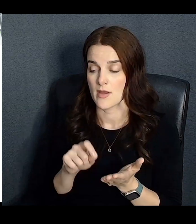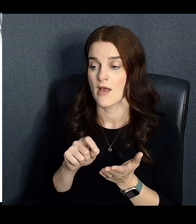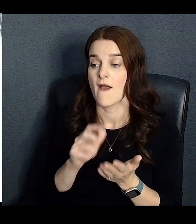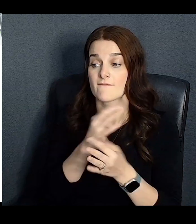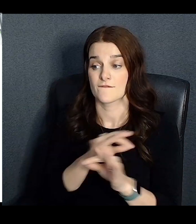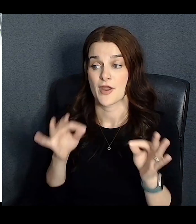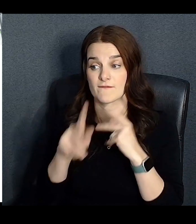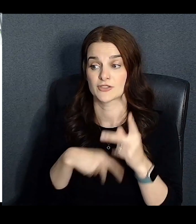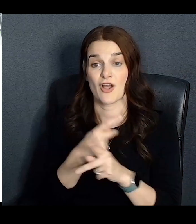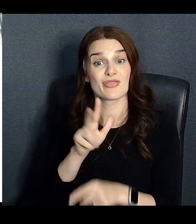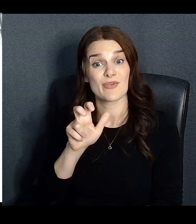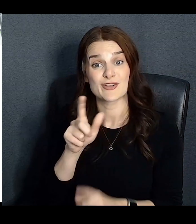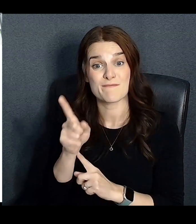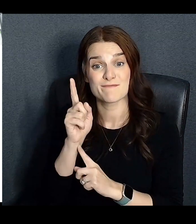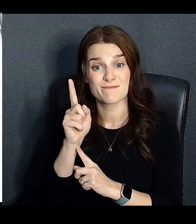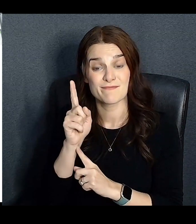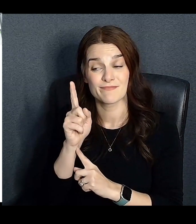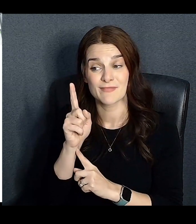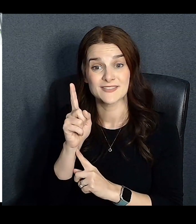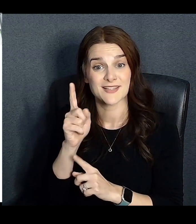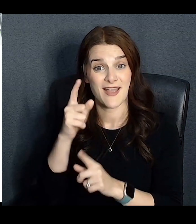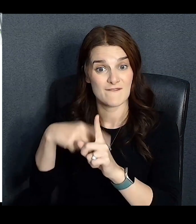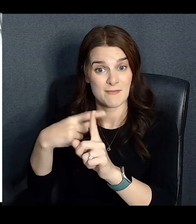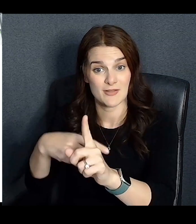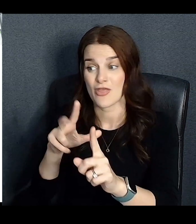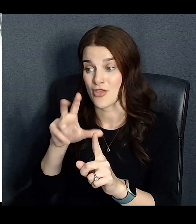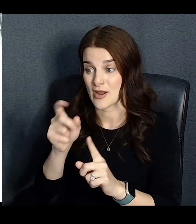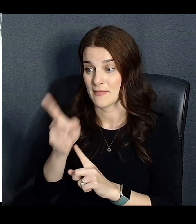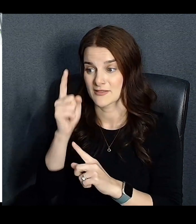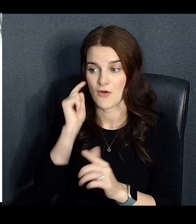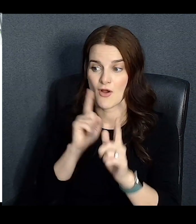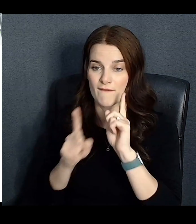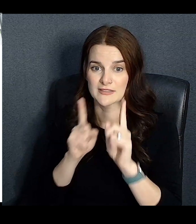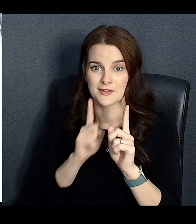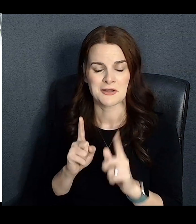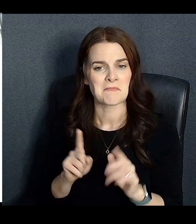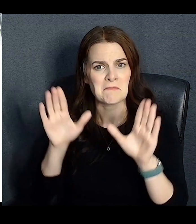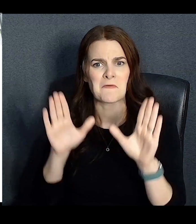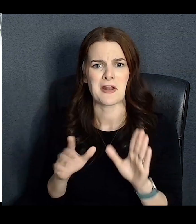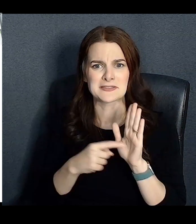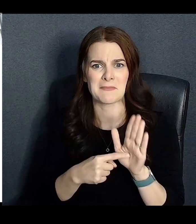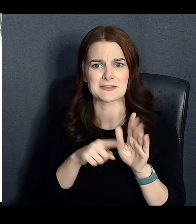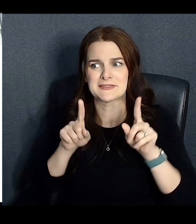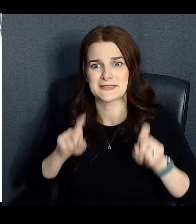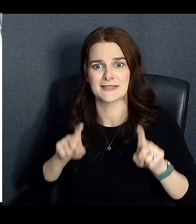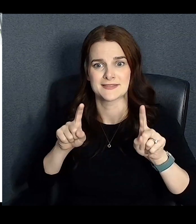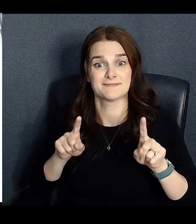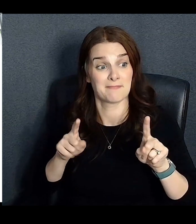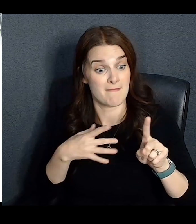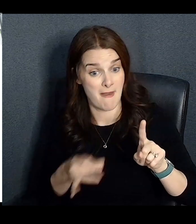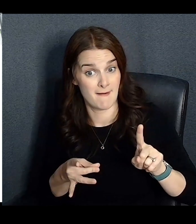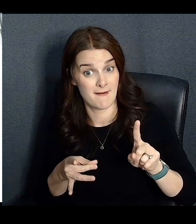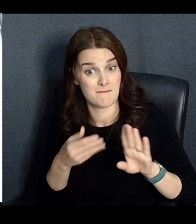allow you to use 300 monthly transcription minutes and 30 minutes per conversation. So a great example of something you can test